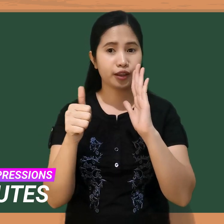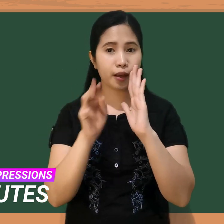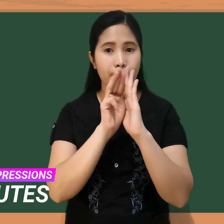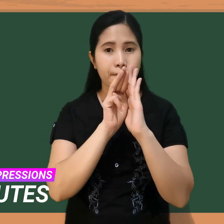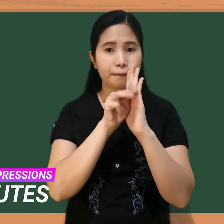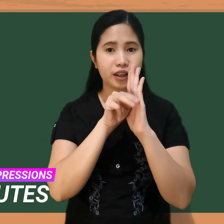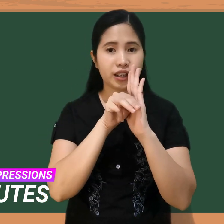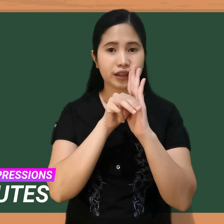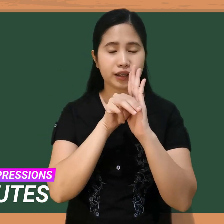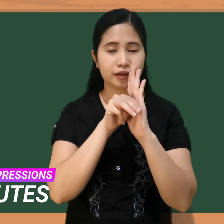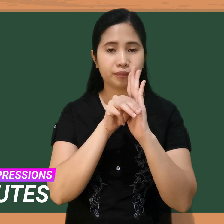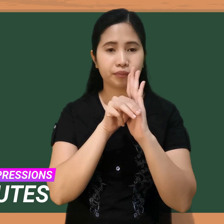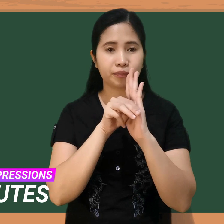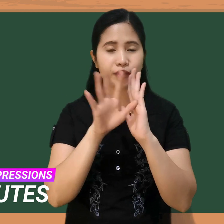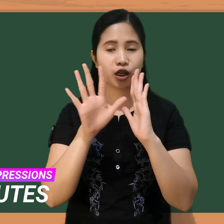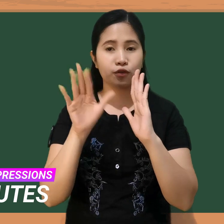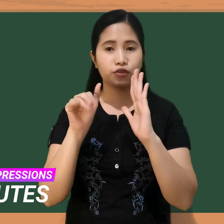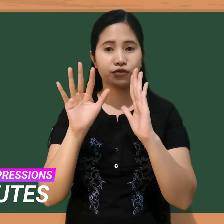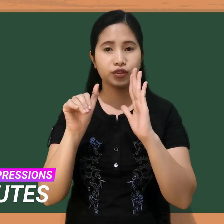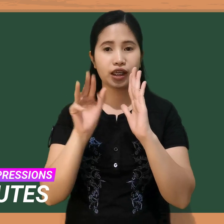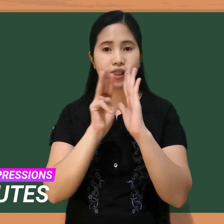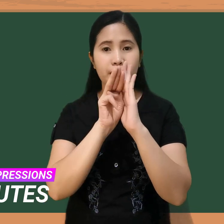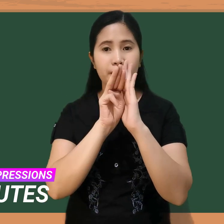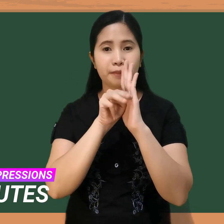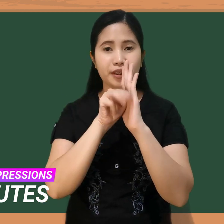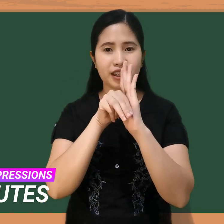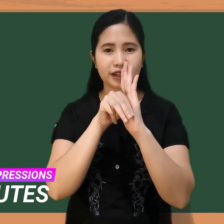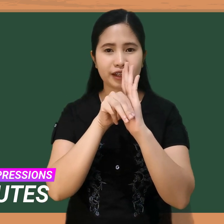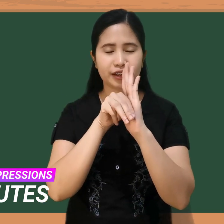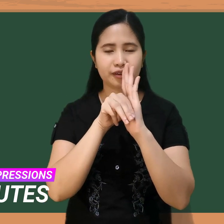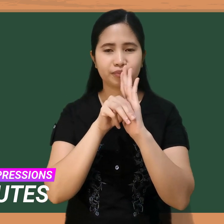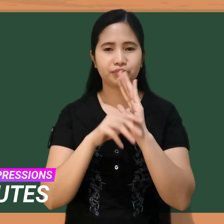10 minutes. 15 minutes.